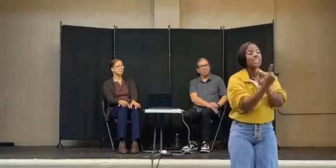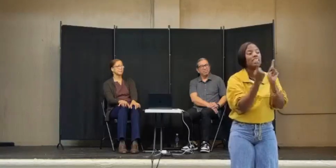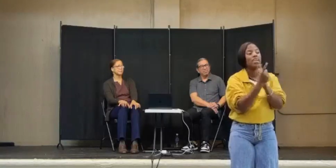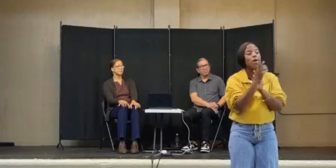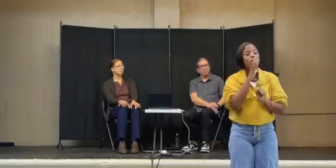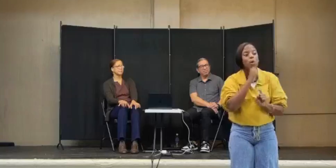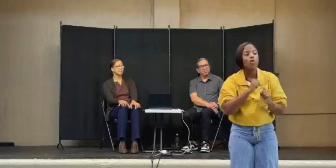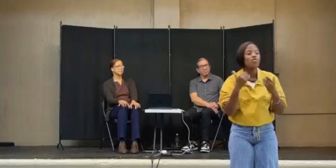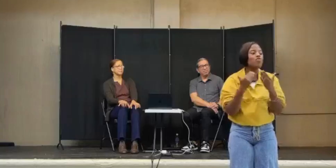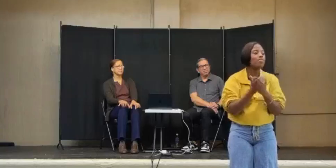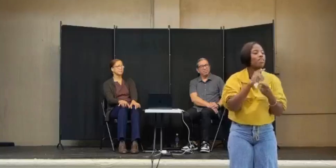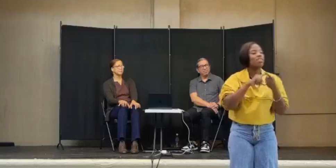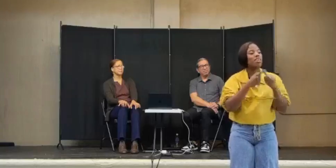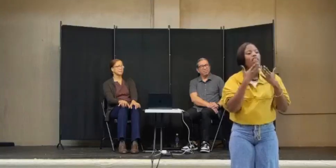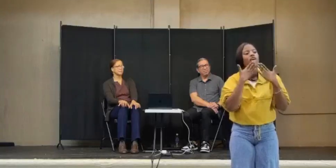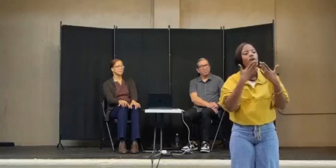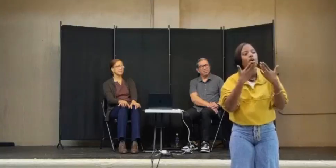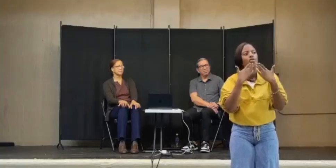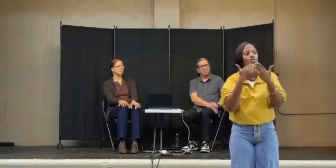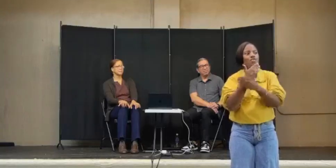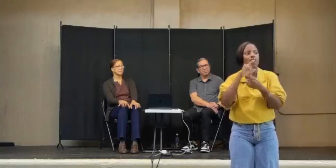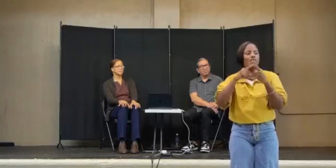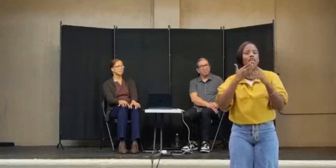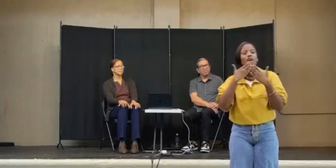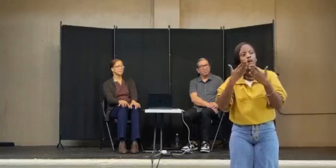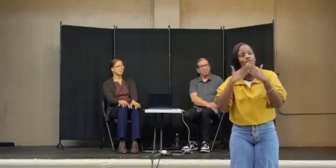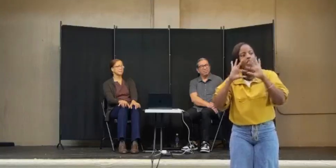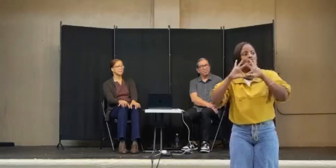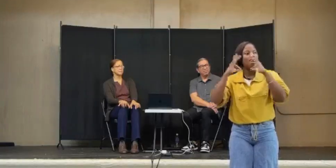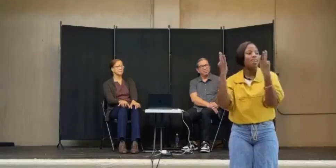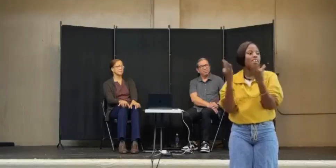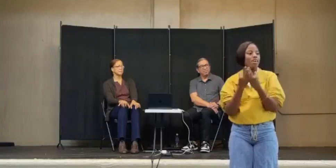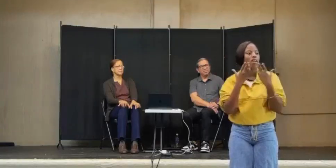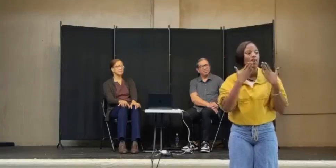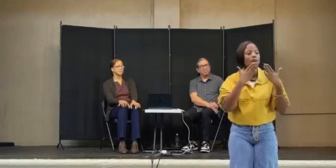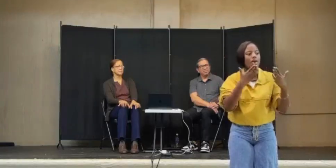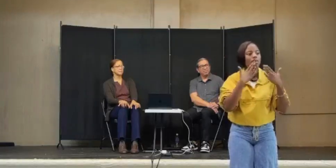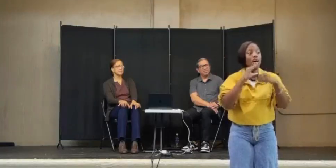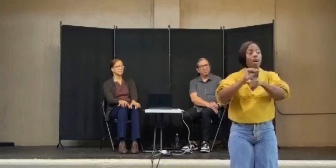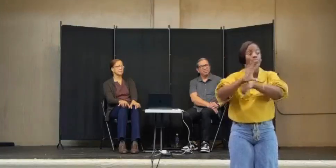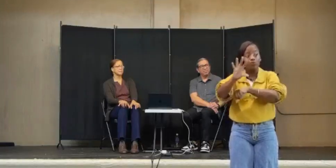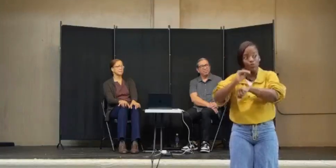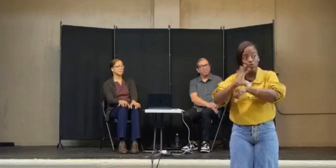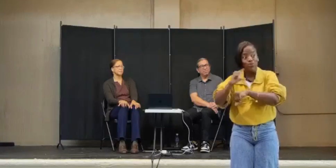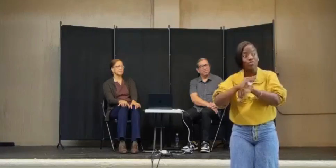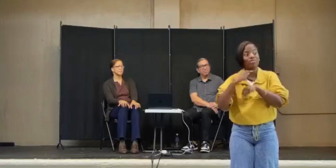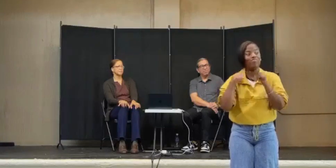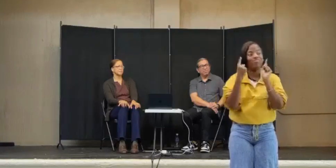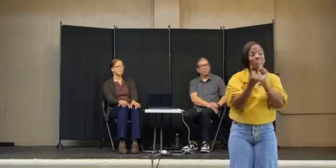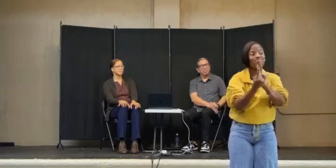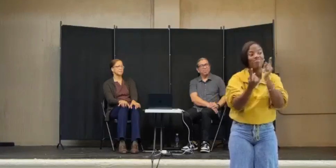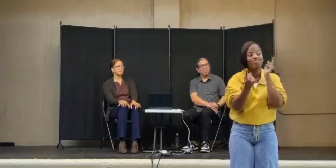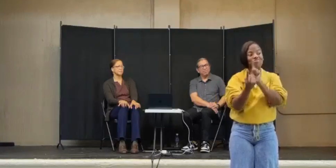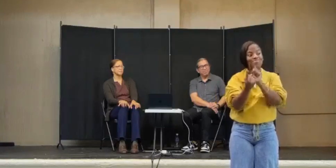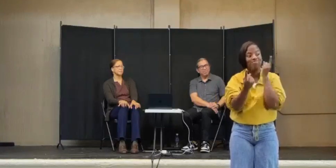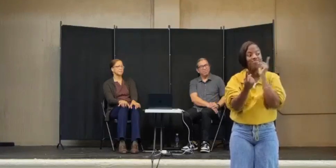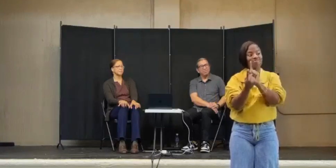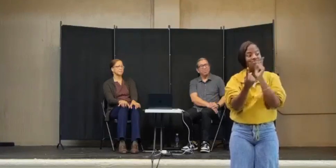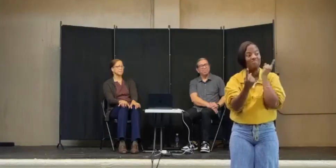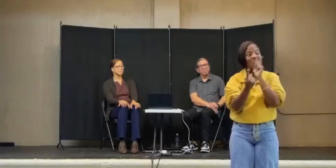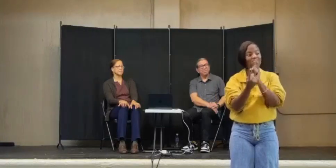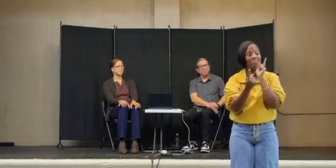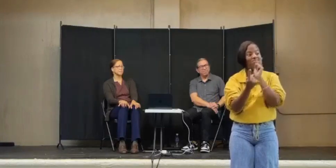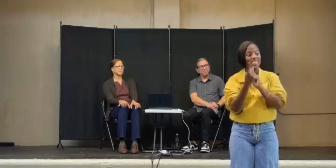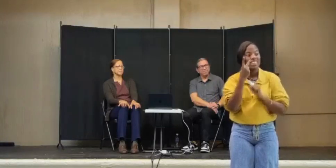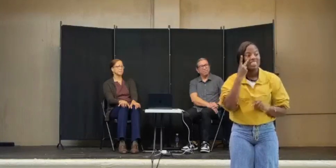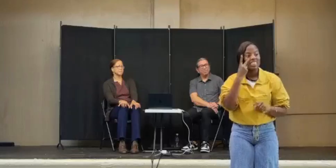And when I meet people, old and new friends, I try to be really grateful to them, and like they're my family. And I've been